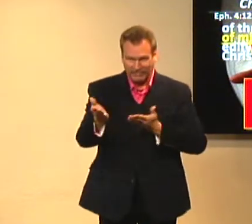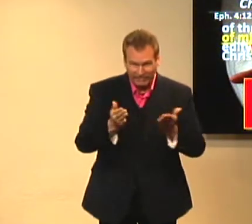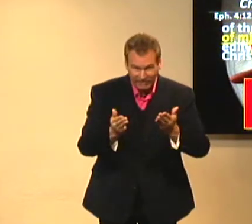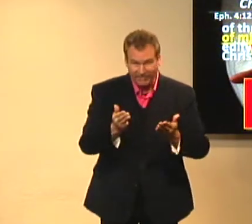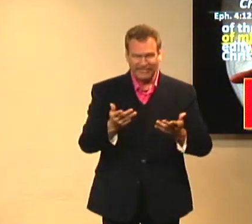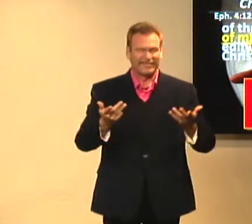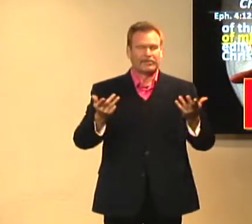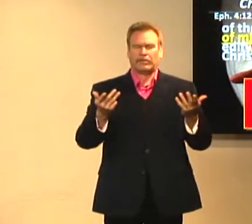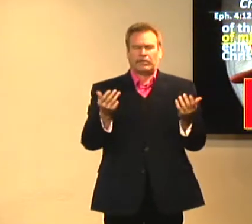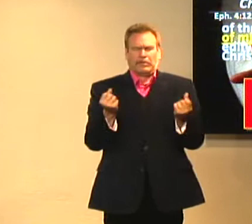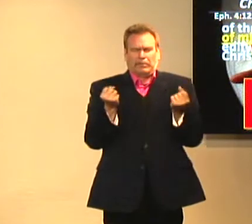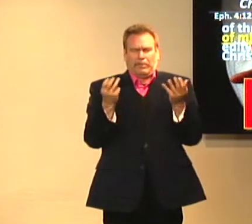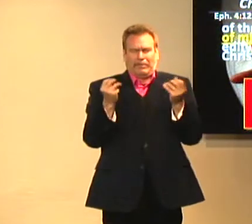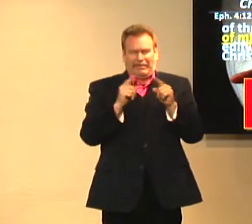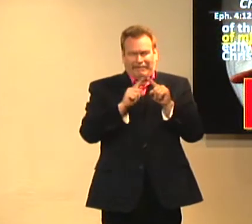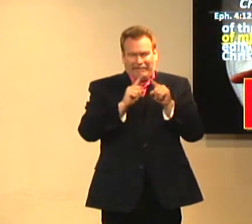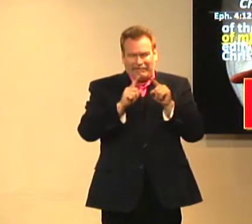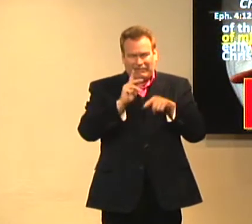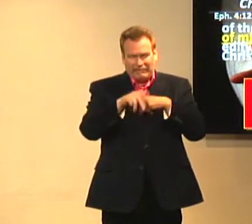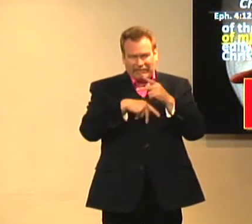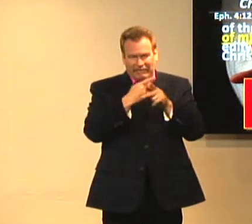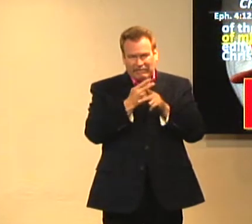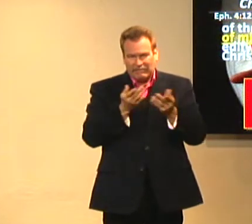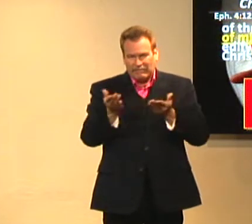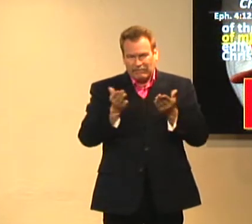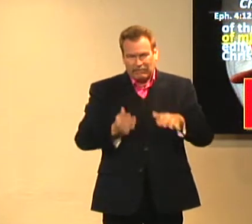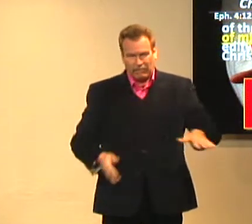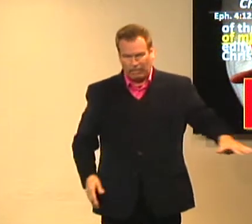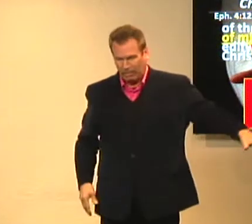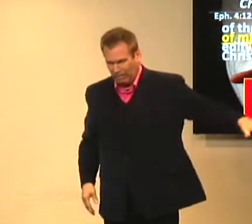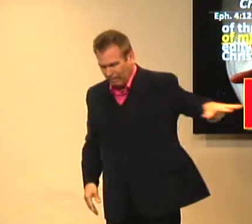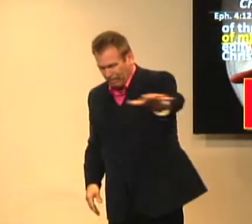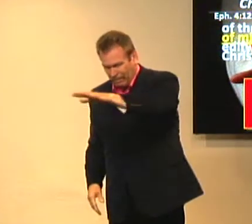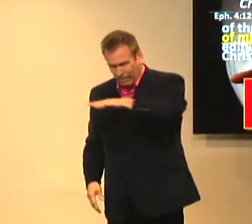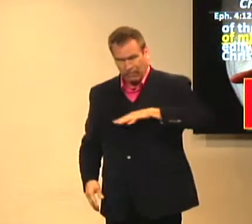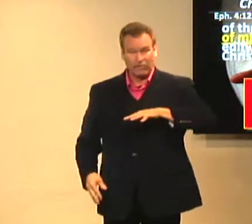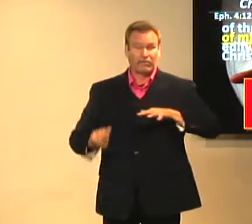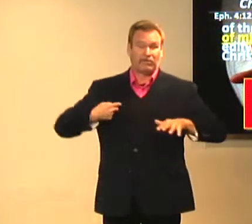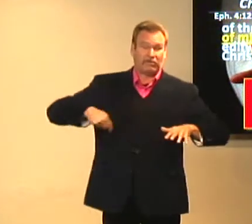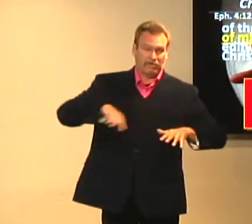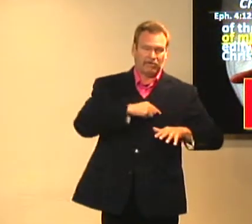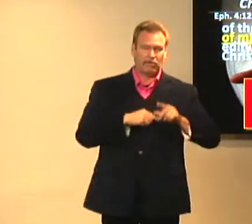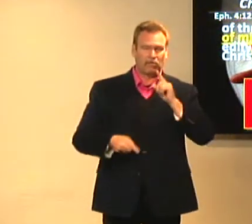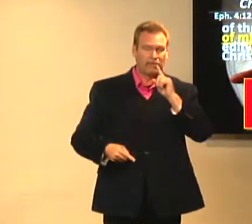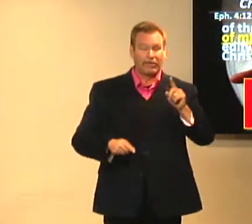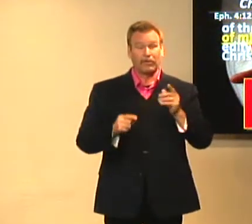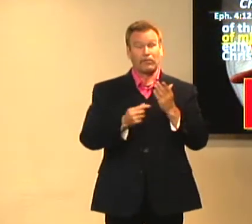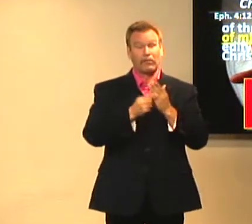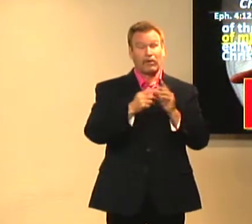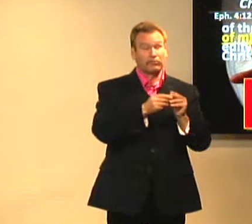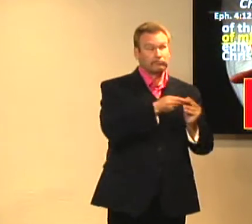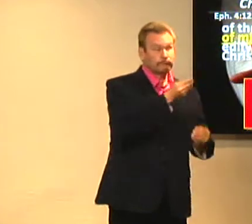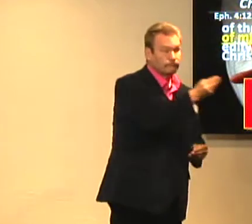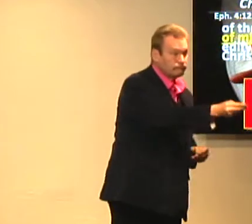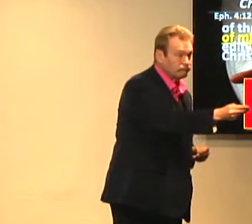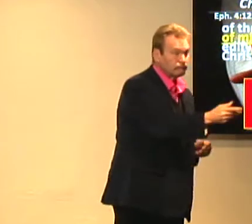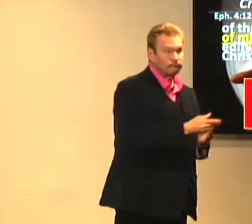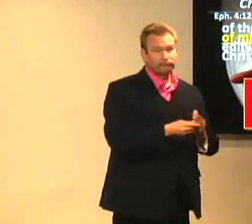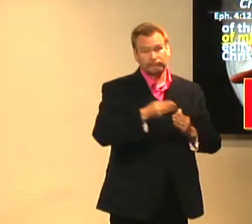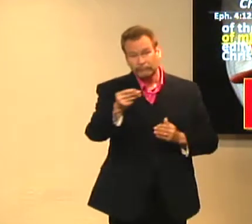And the one who's responsible for the PowerPoints. There's different kinds of service here, right here in our church. The one who heads out